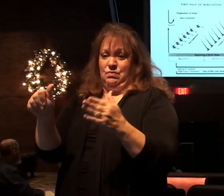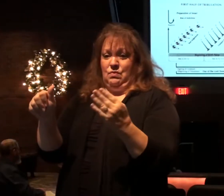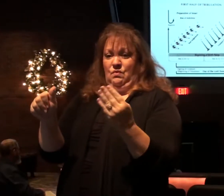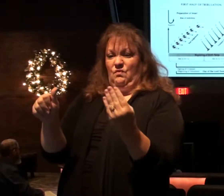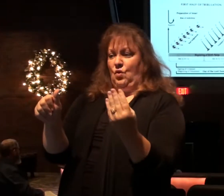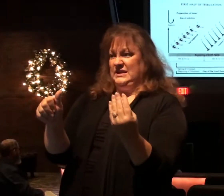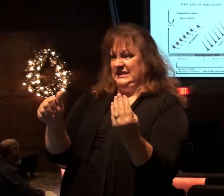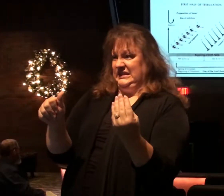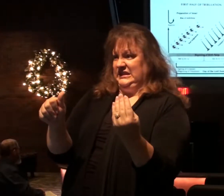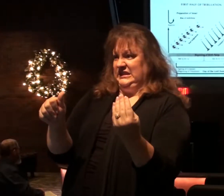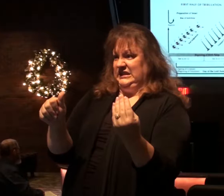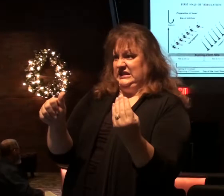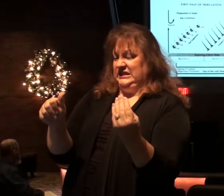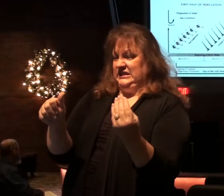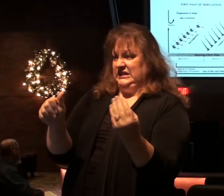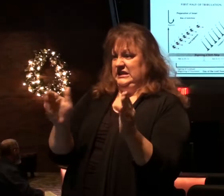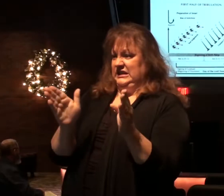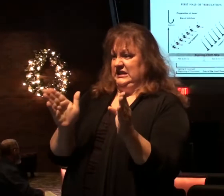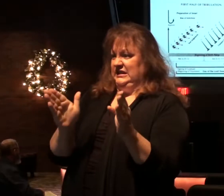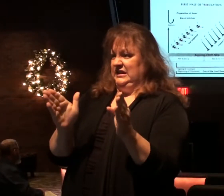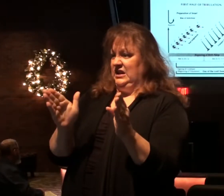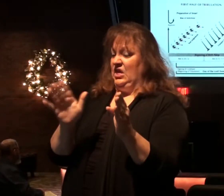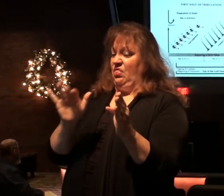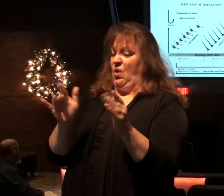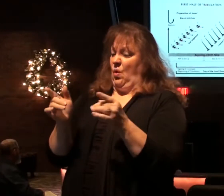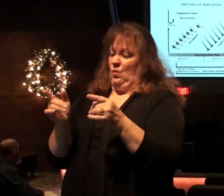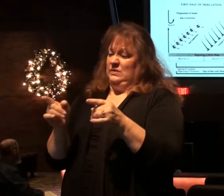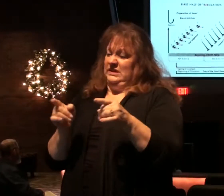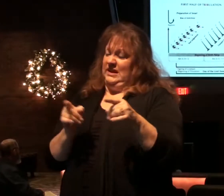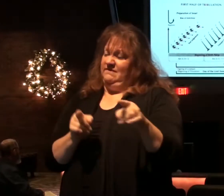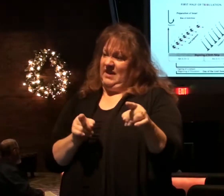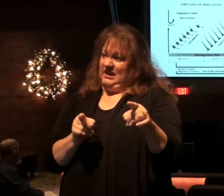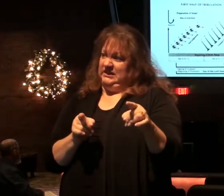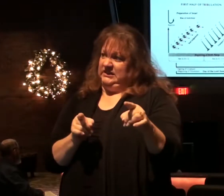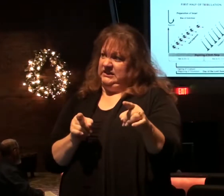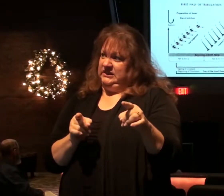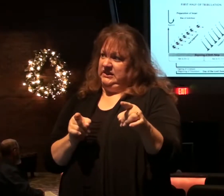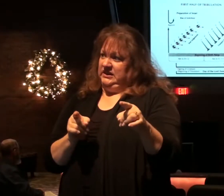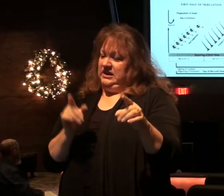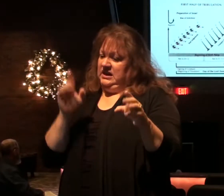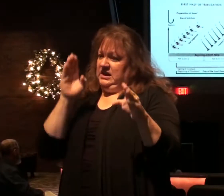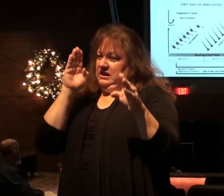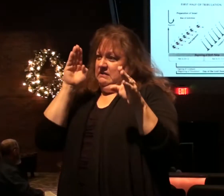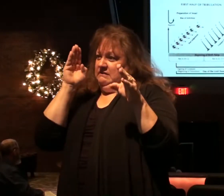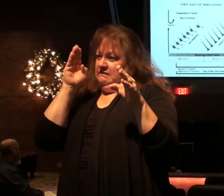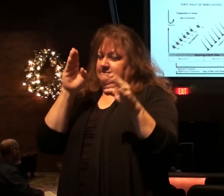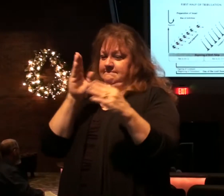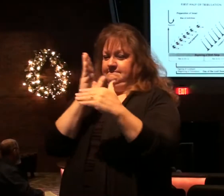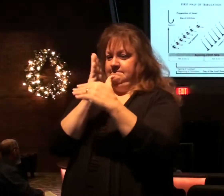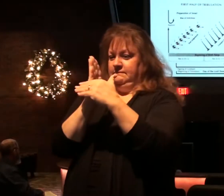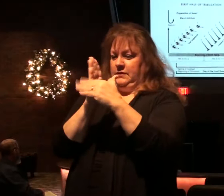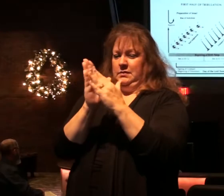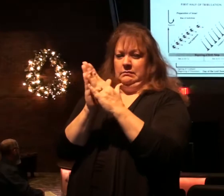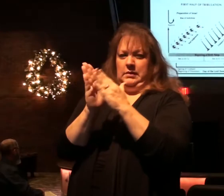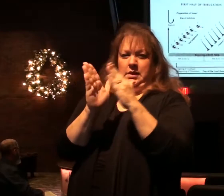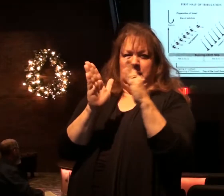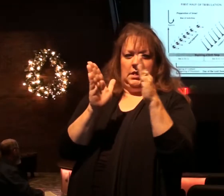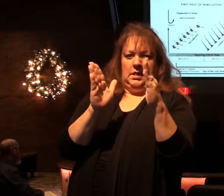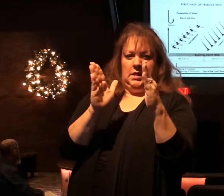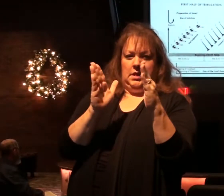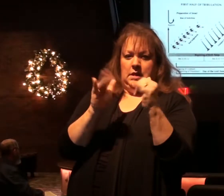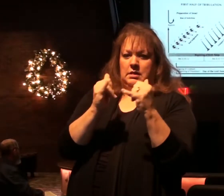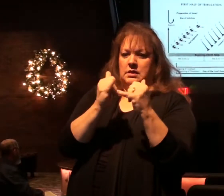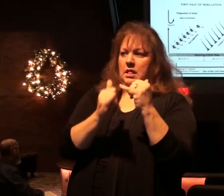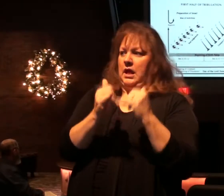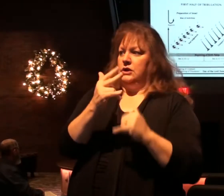14, we have events that focus from the middle of the tribulation through the last